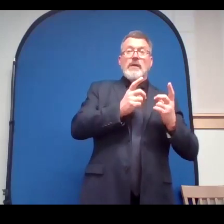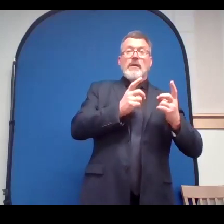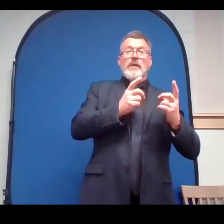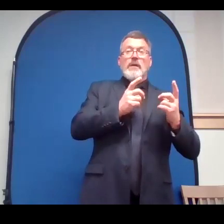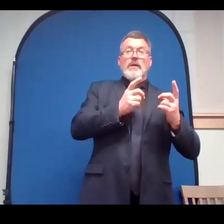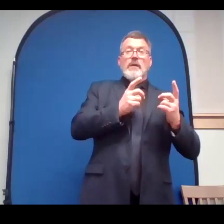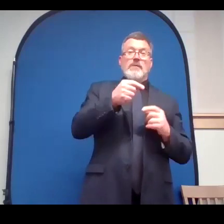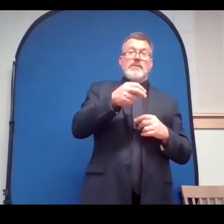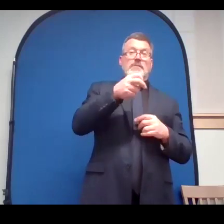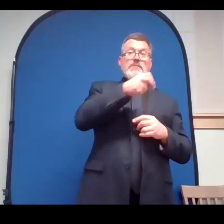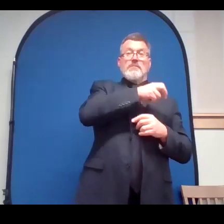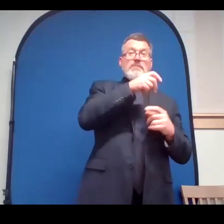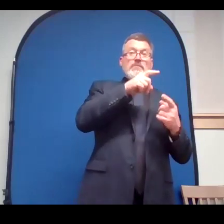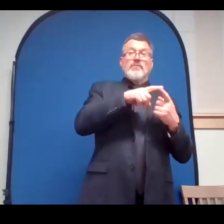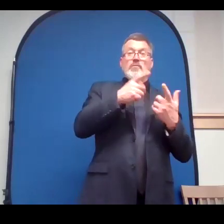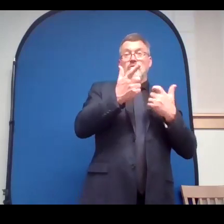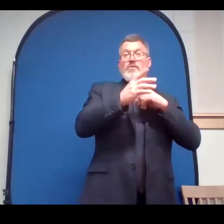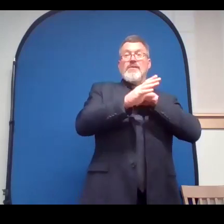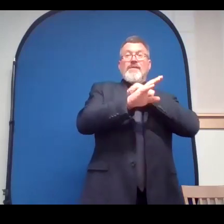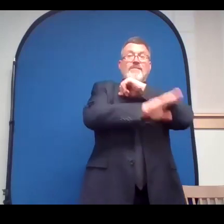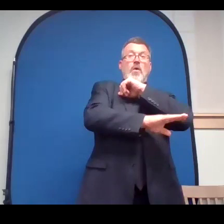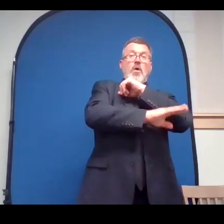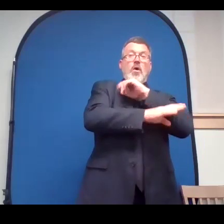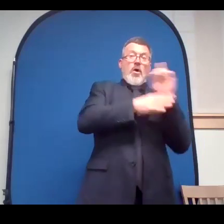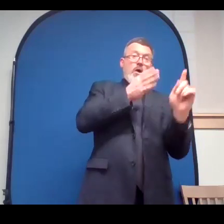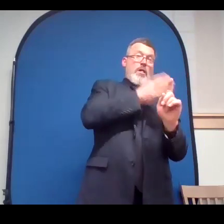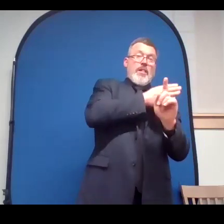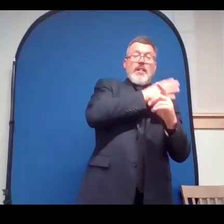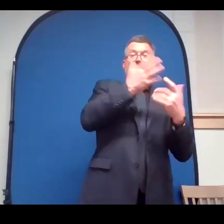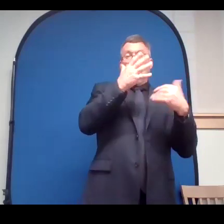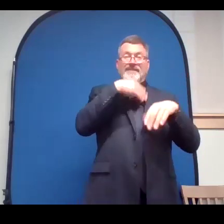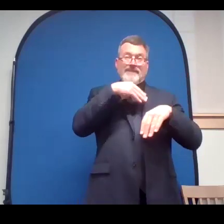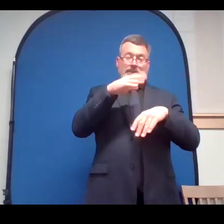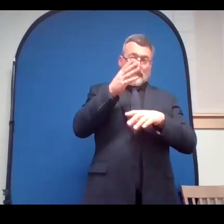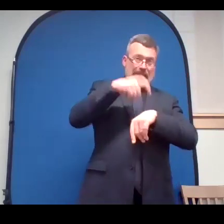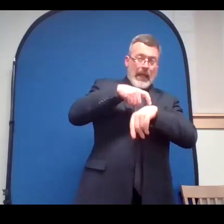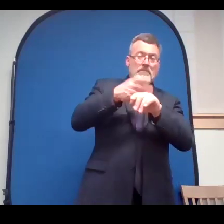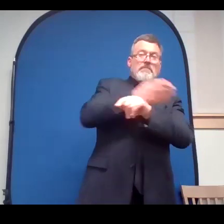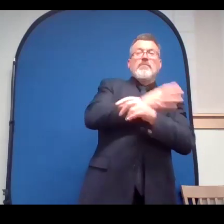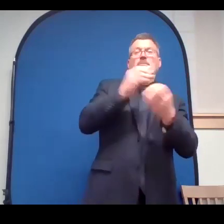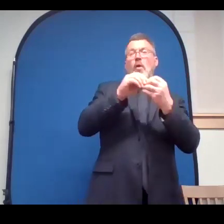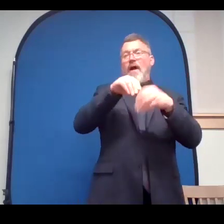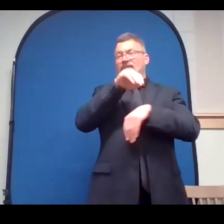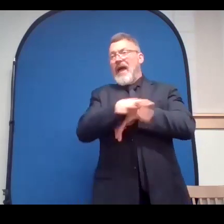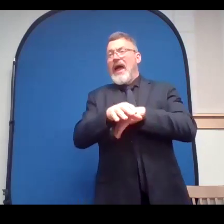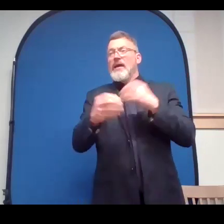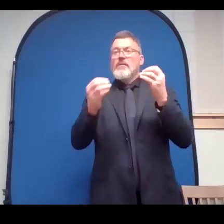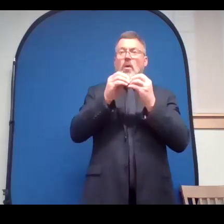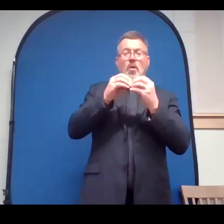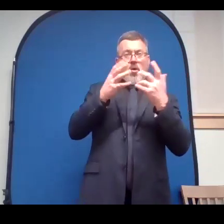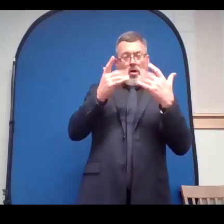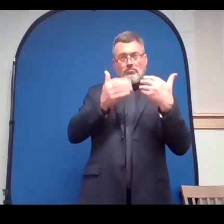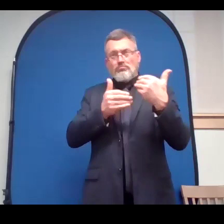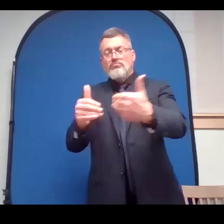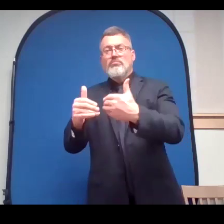possibly provided more advice knowing the procedures, sir, and then that would have dictated going forward, sir. But it's